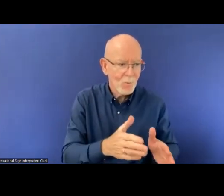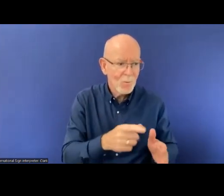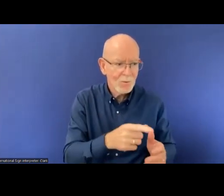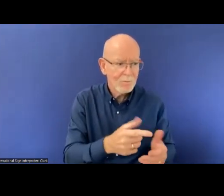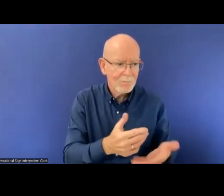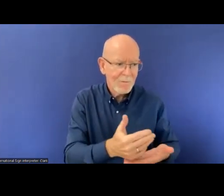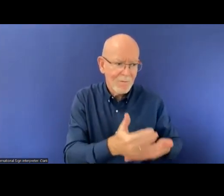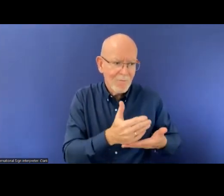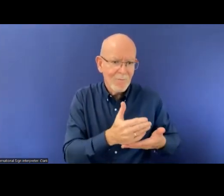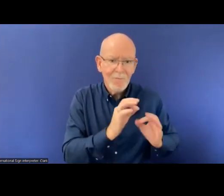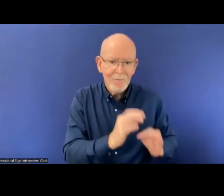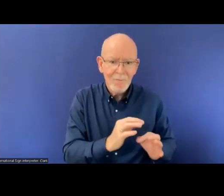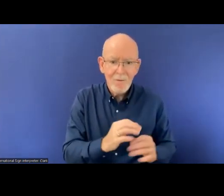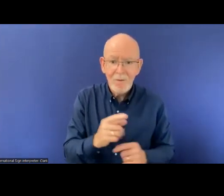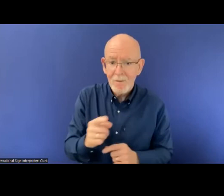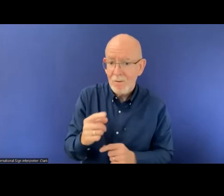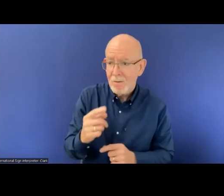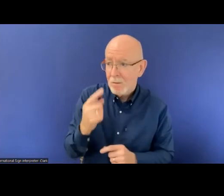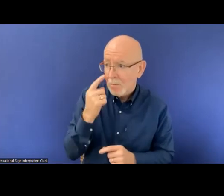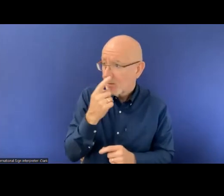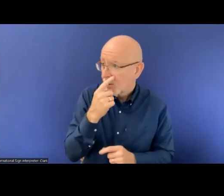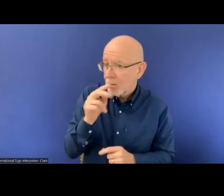the high-level meeting